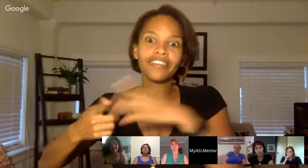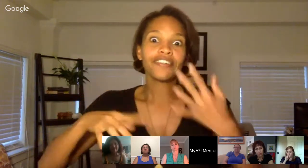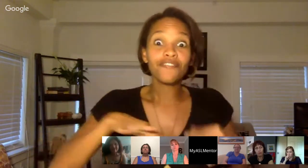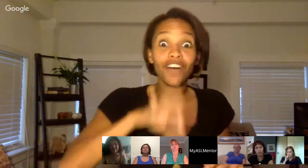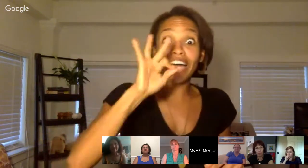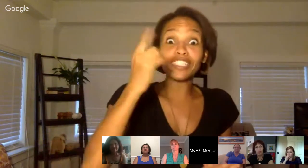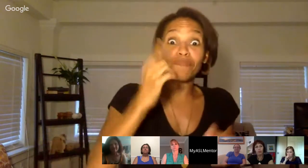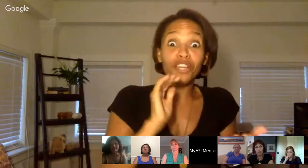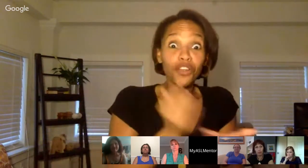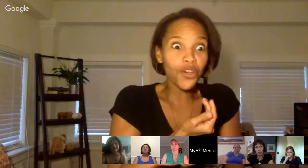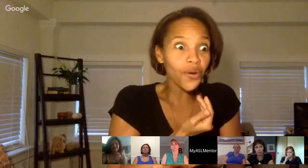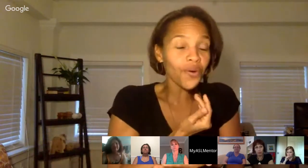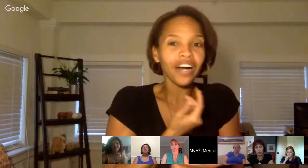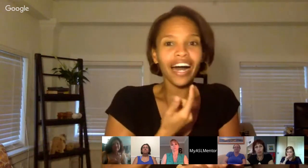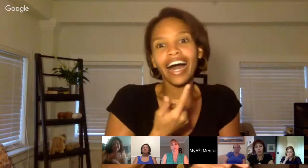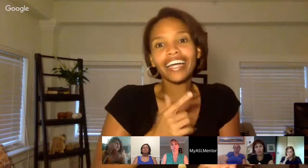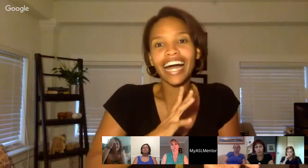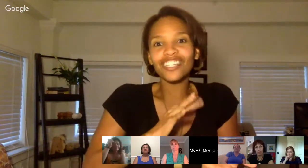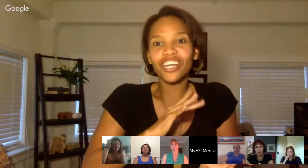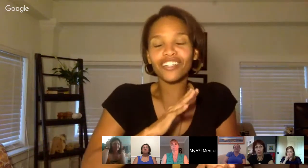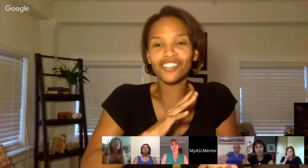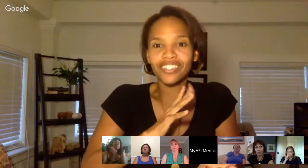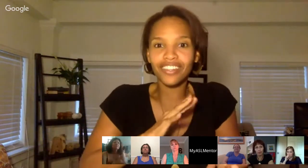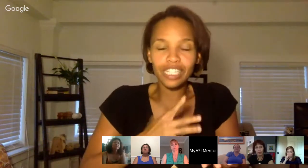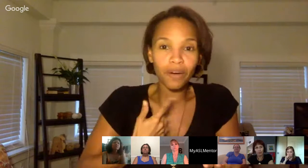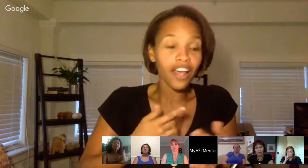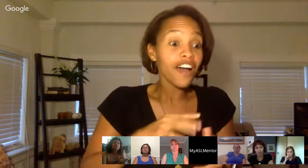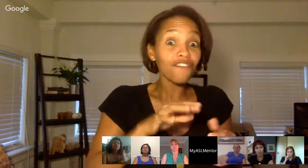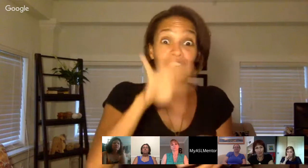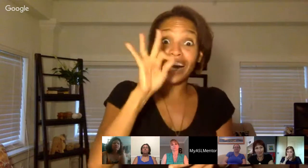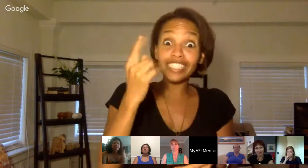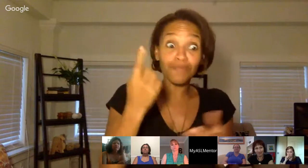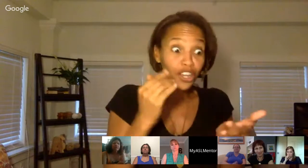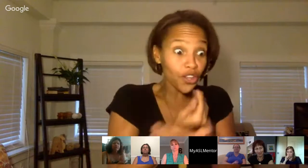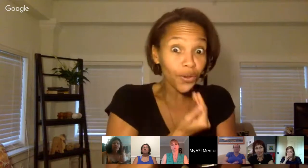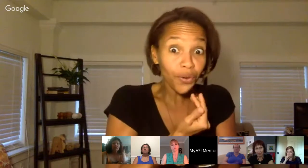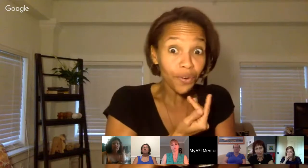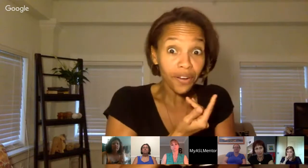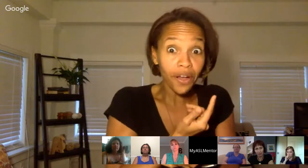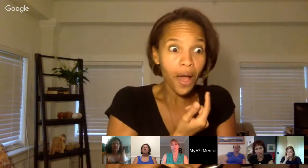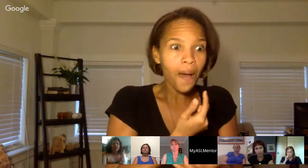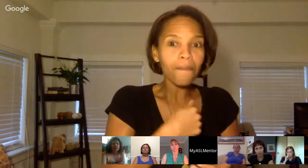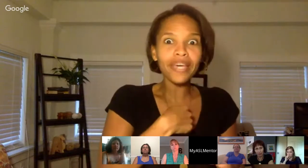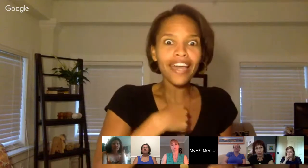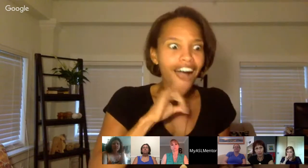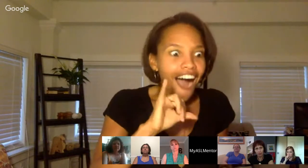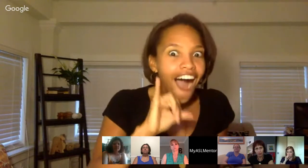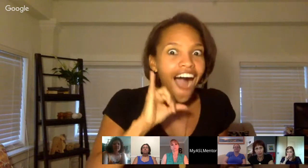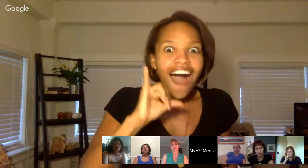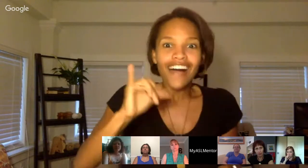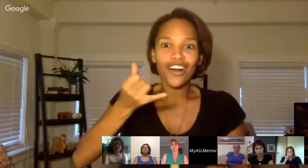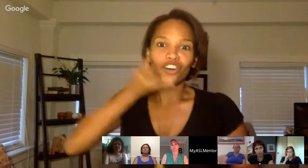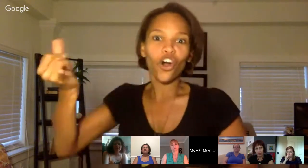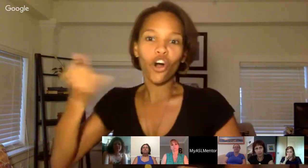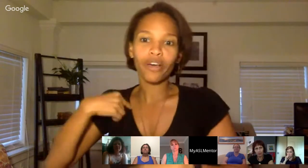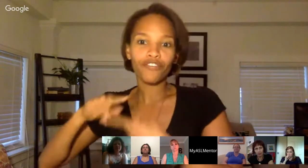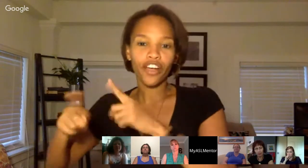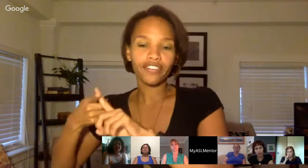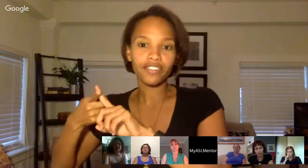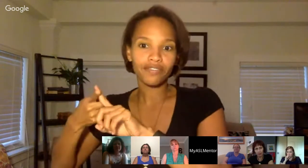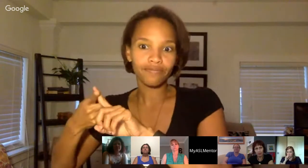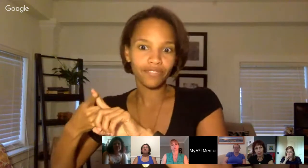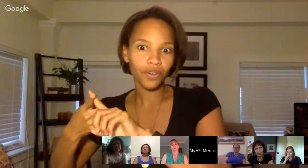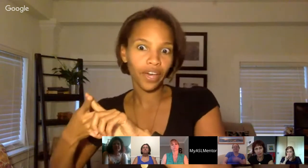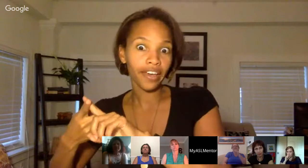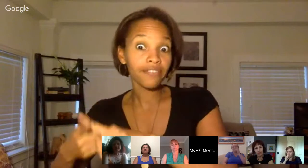okay? Find something new, I changed it to this, but find something new, me call my